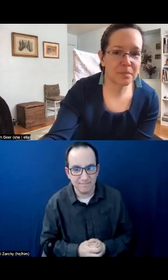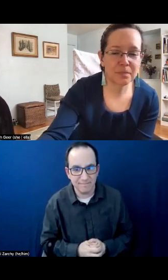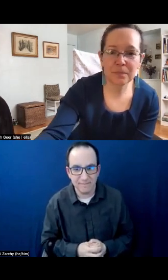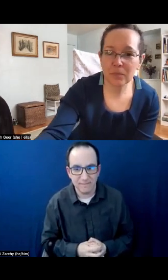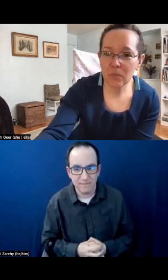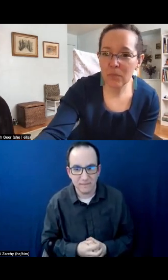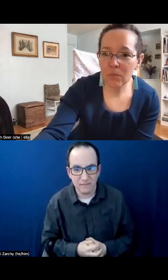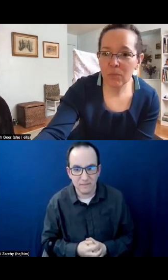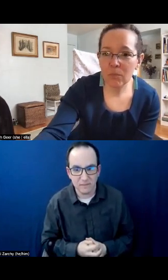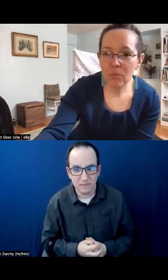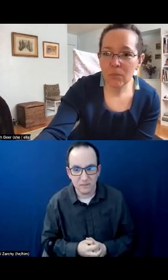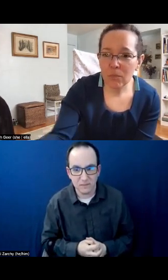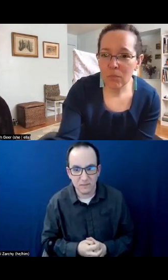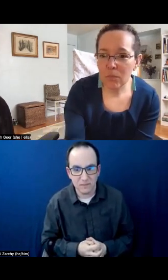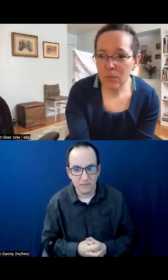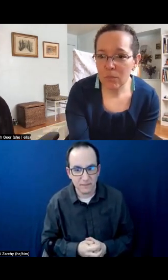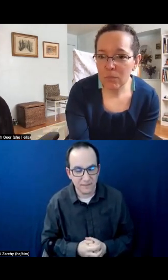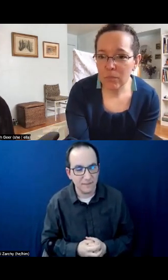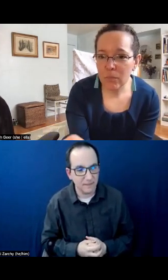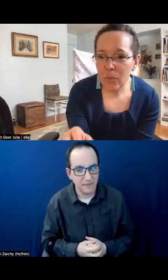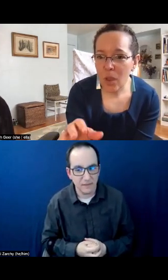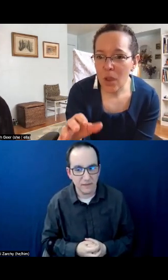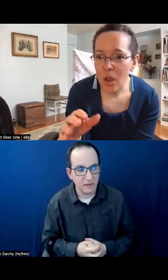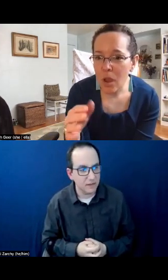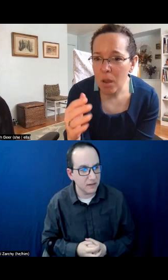ASL environment, then they may need that.